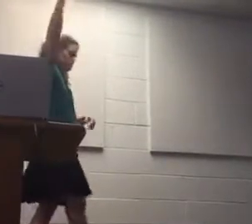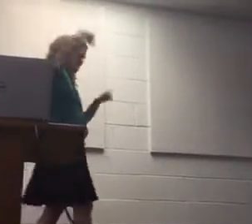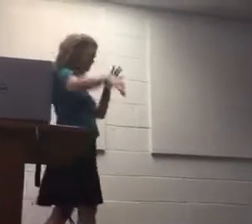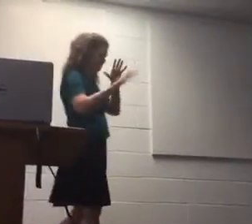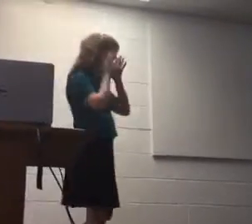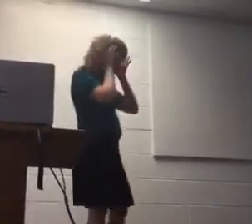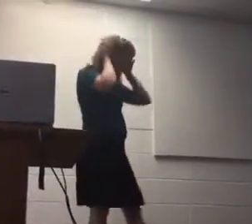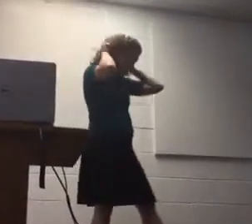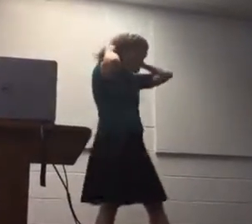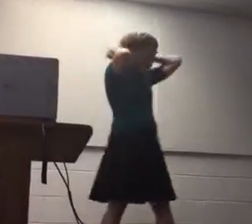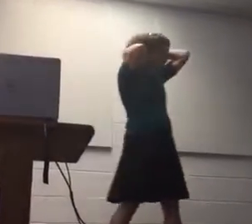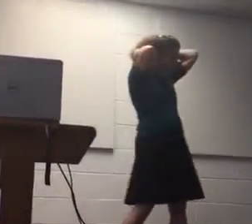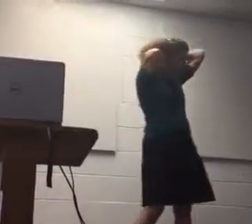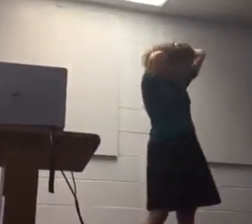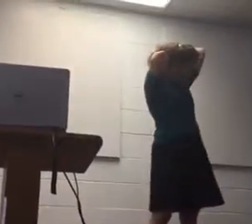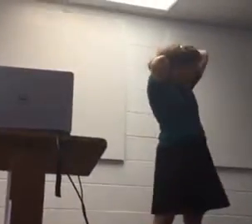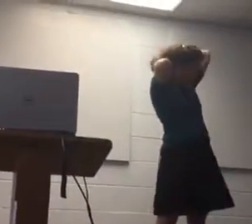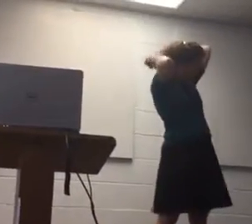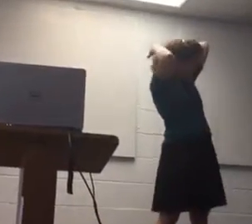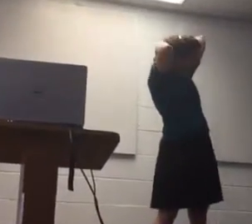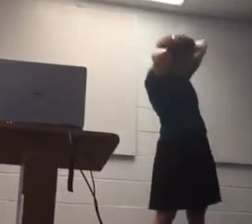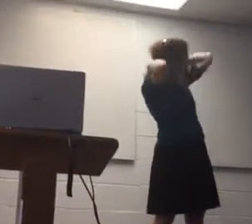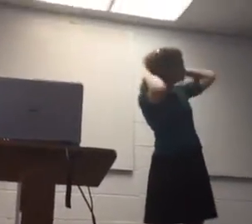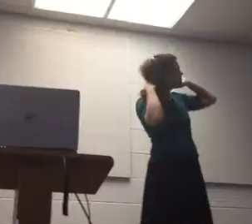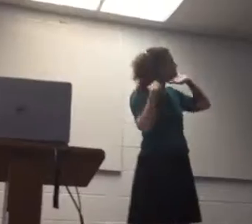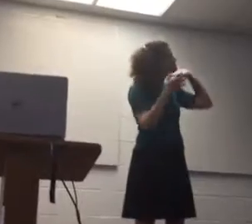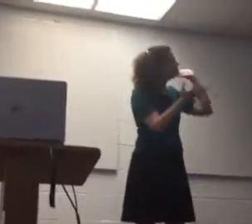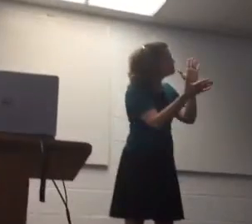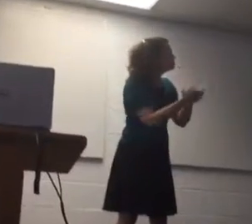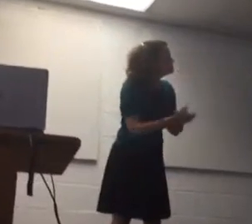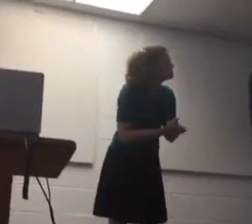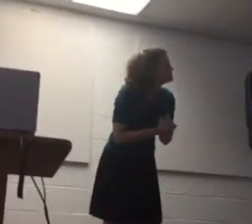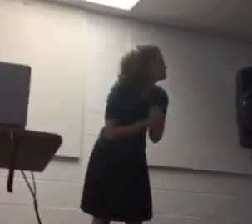All right, let's go back to our quiz questions.